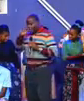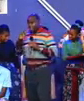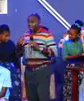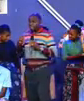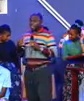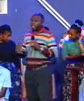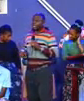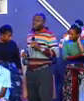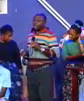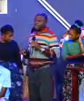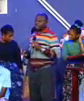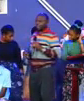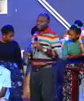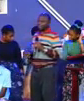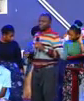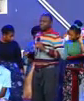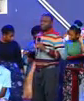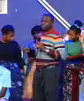the leg.